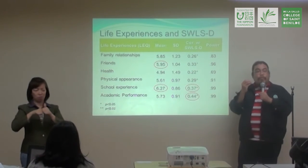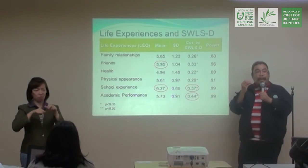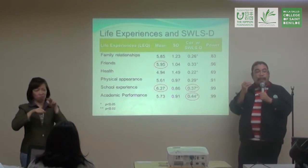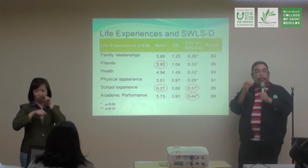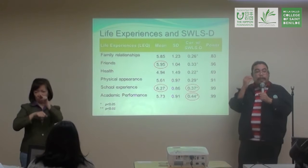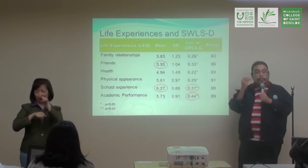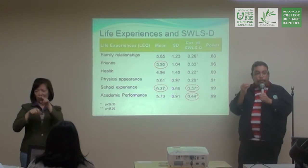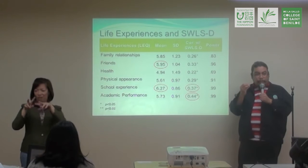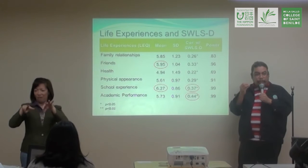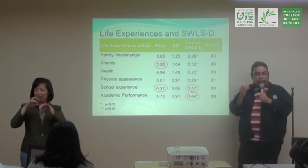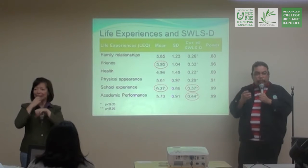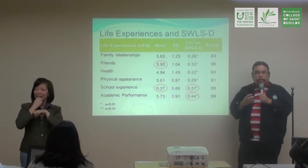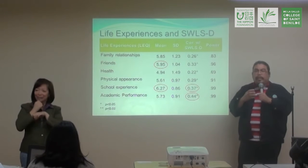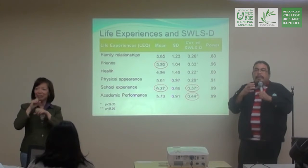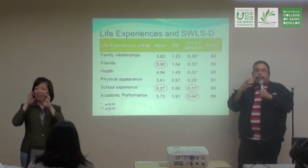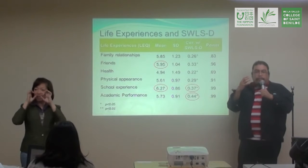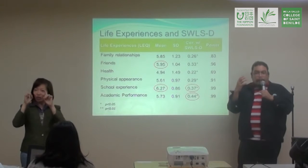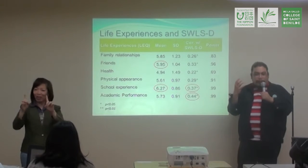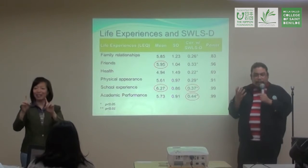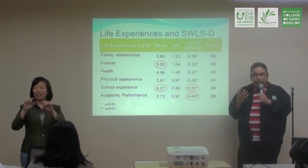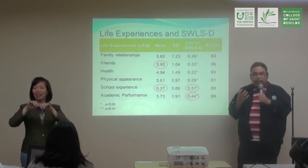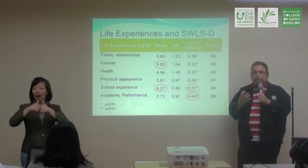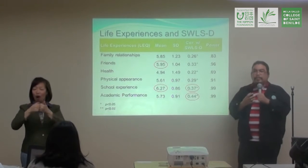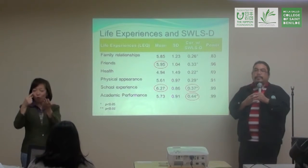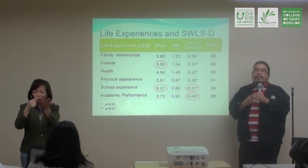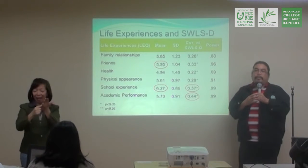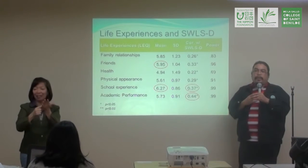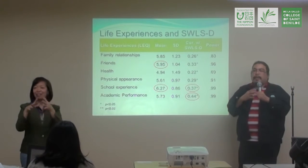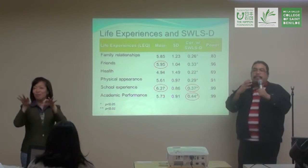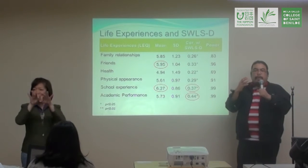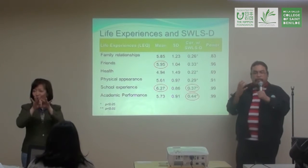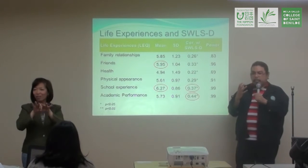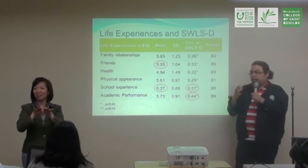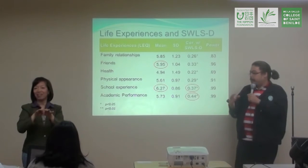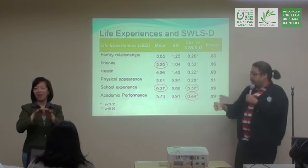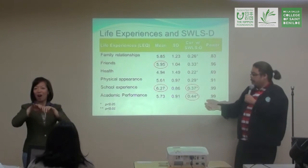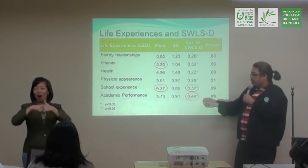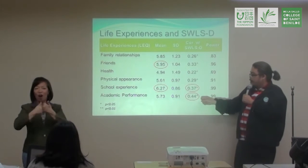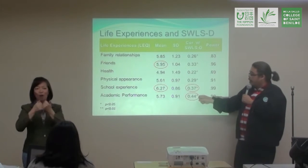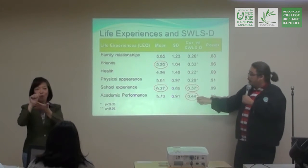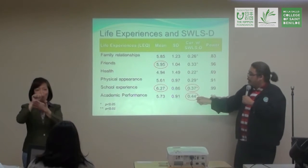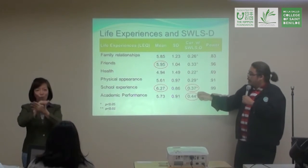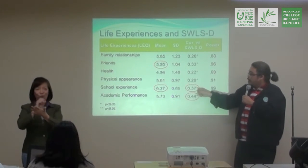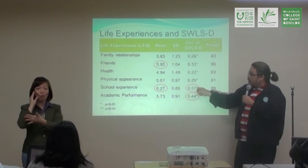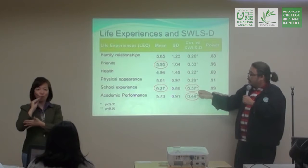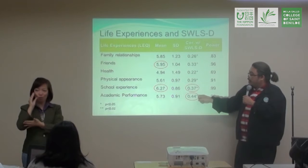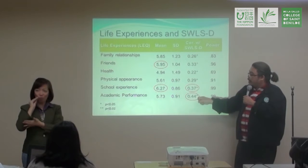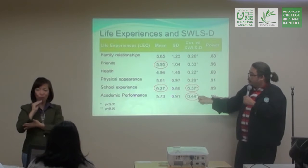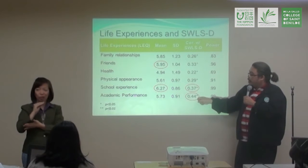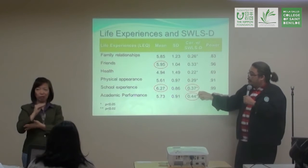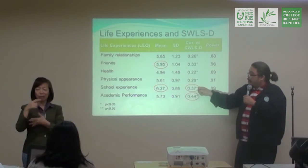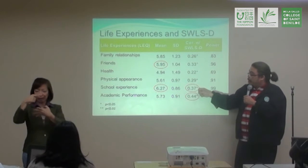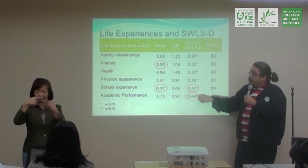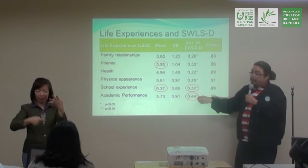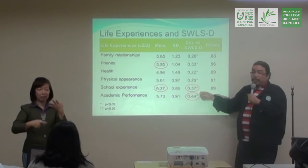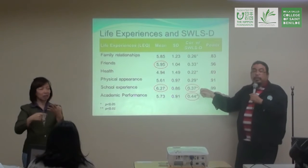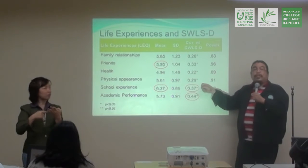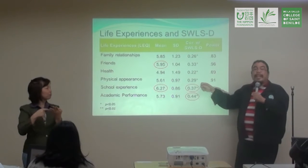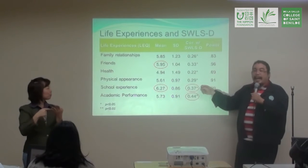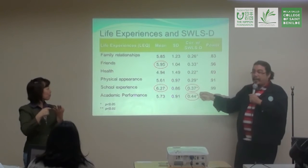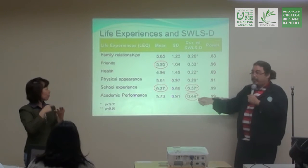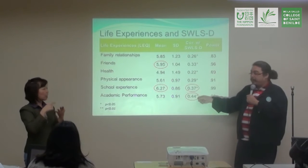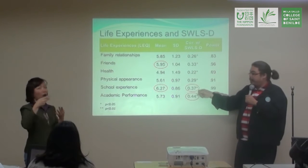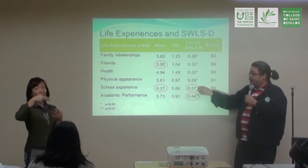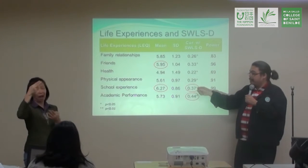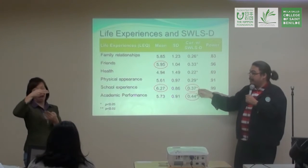how they value the education, the grades, their academic experiences. These are